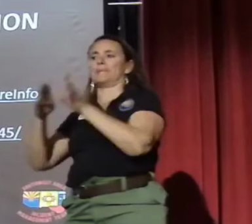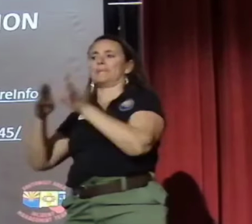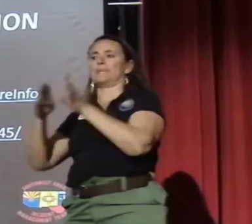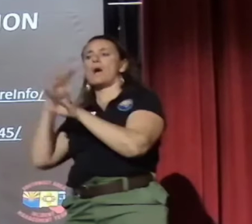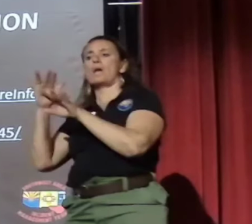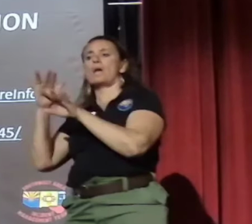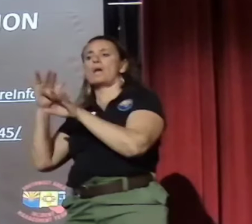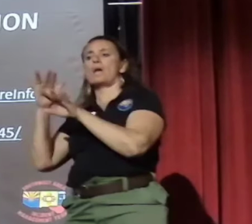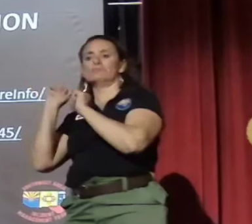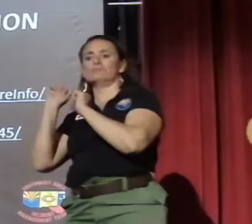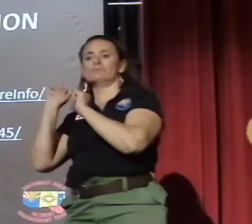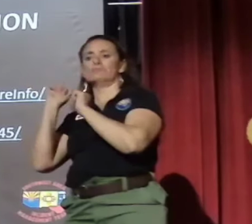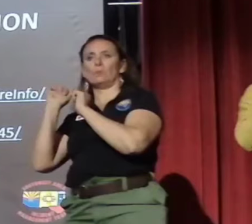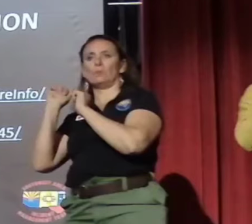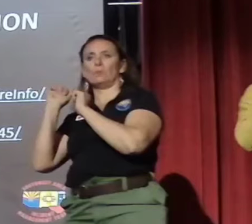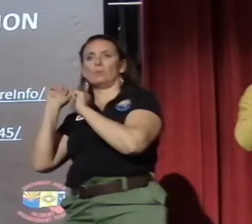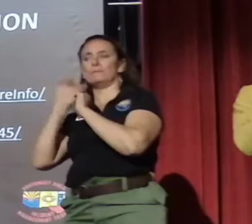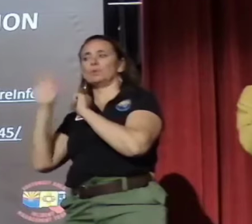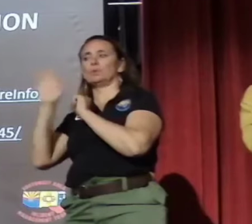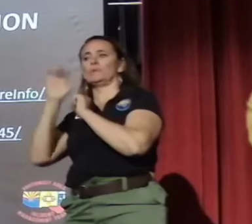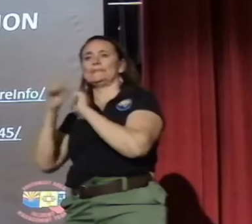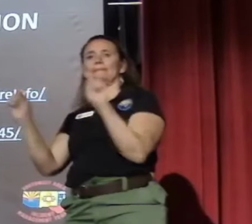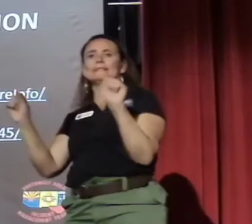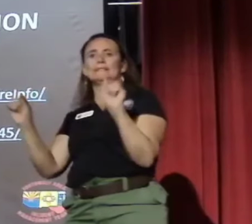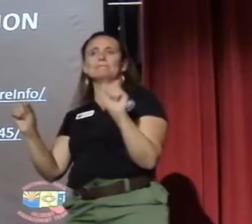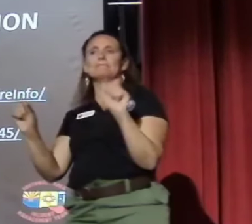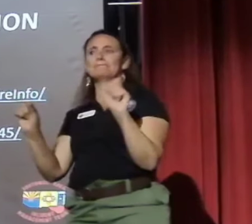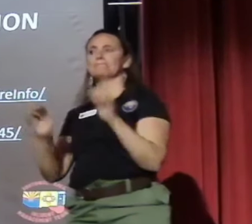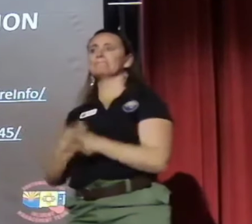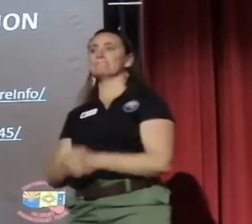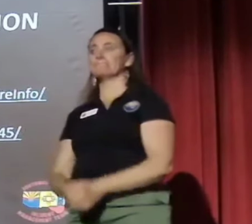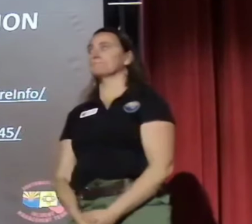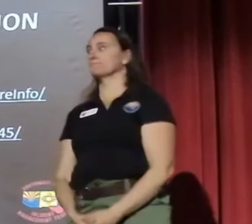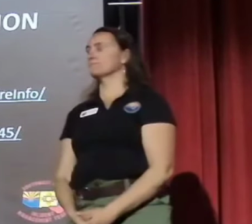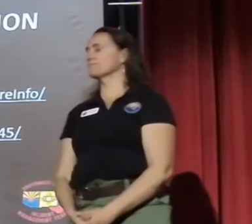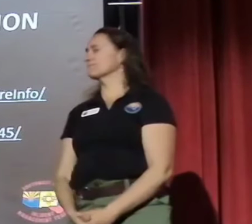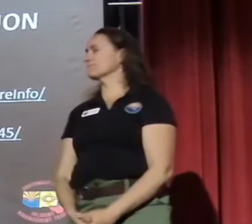for your safety and then for their safety. Thank you.